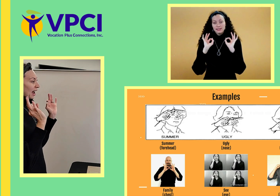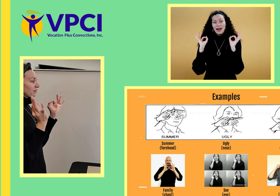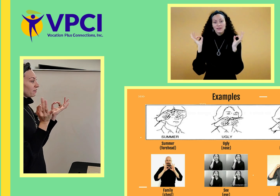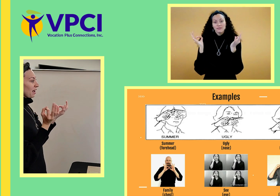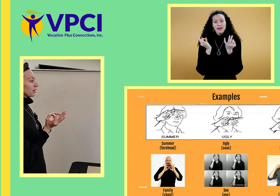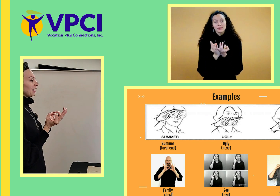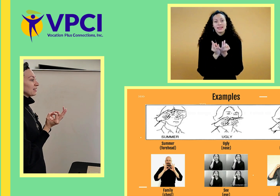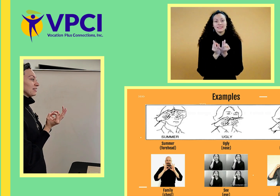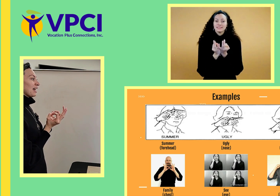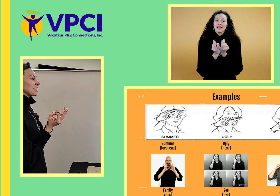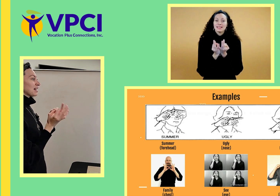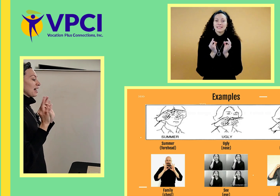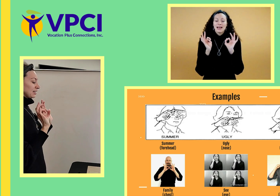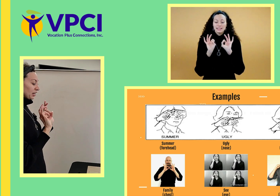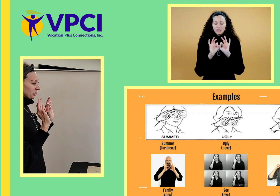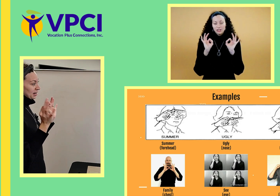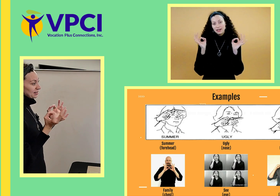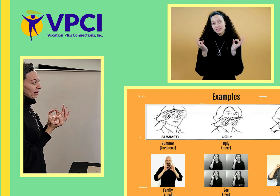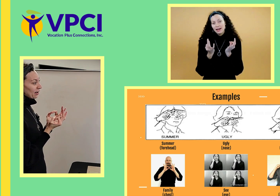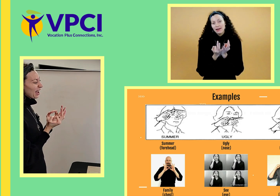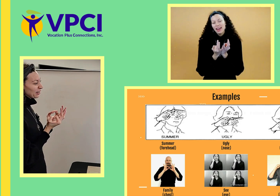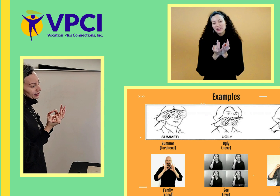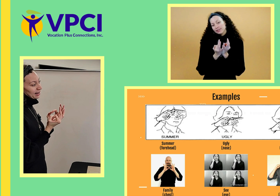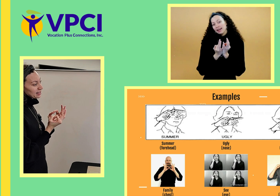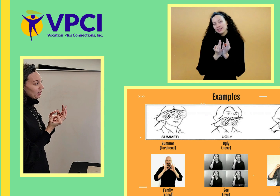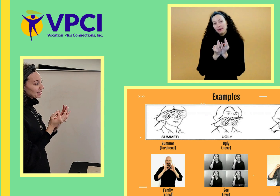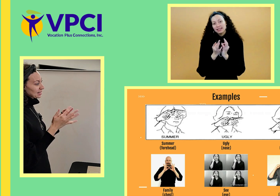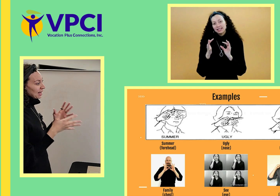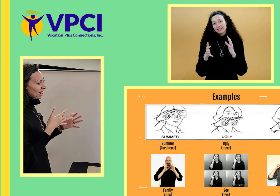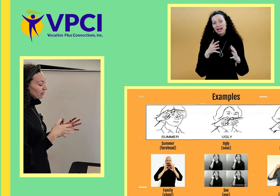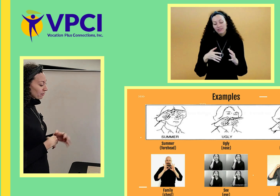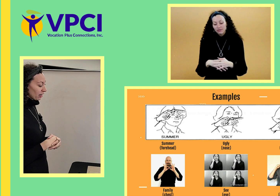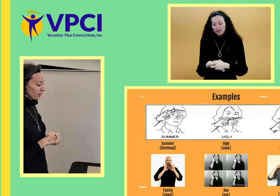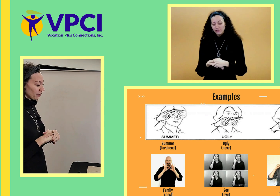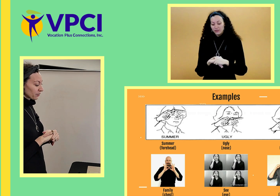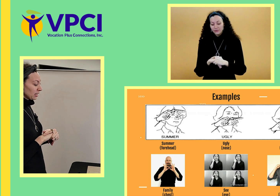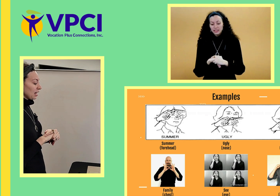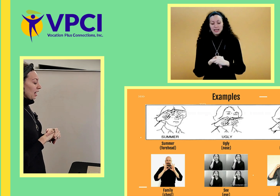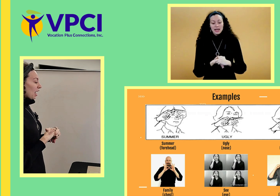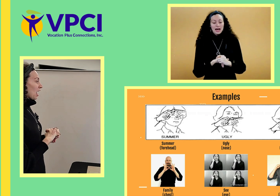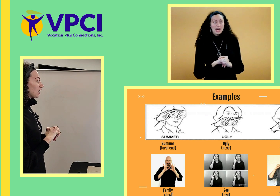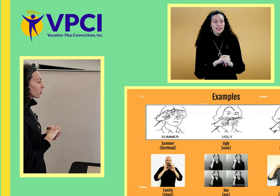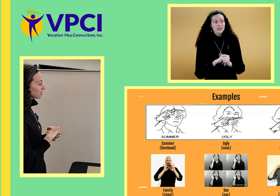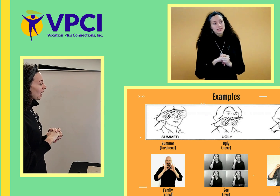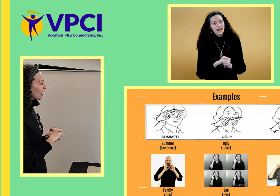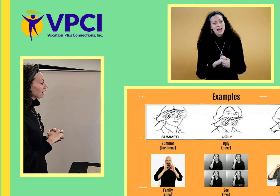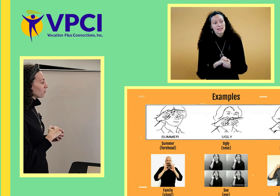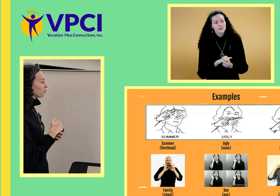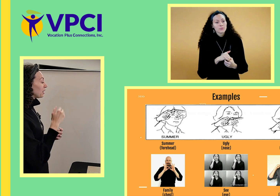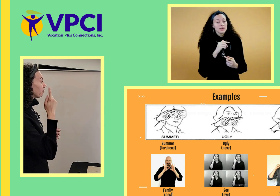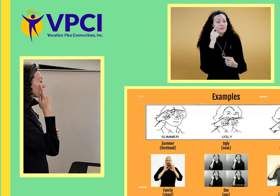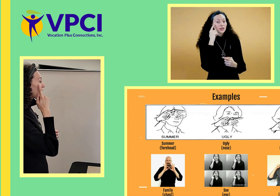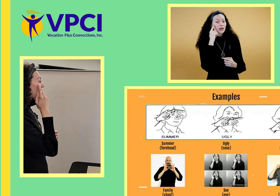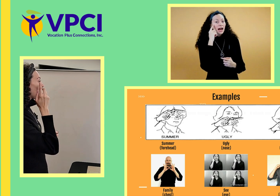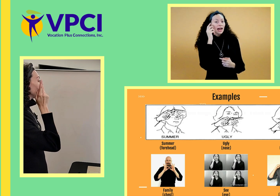The sign family is signed near your chest area and your signing space because it's kind of in front of you. Another sign